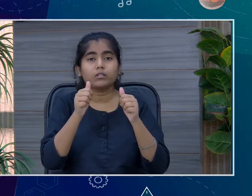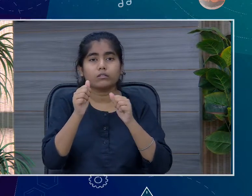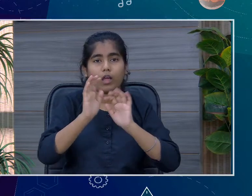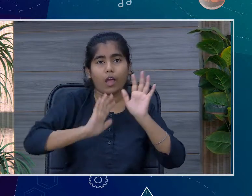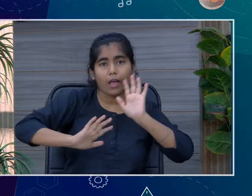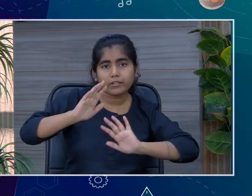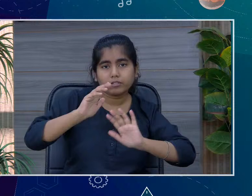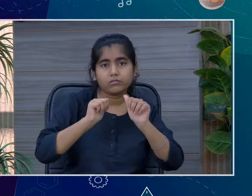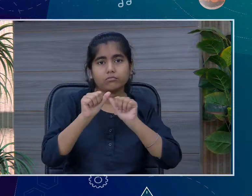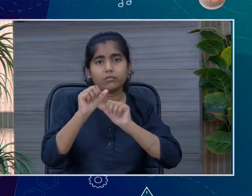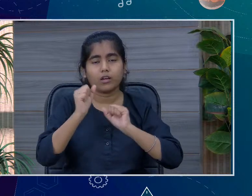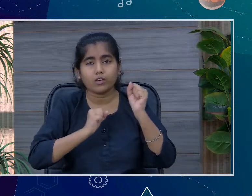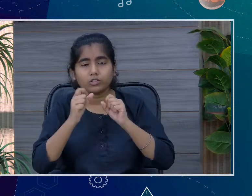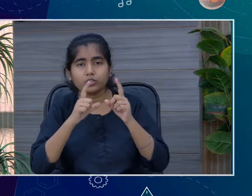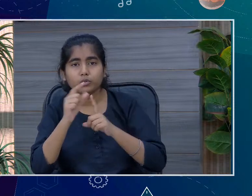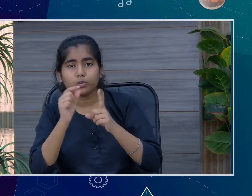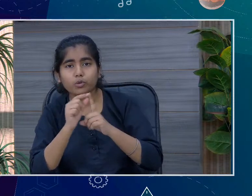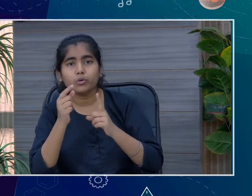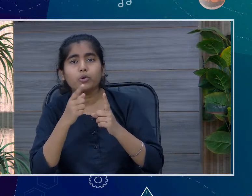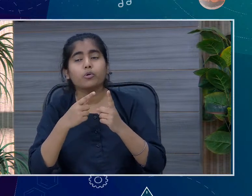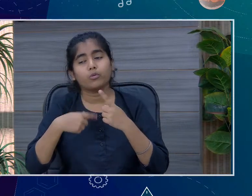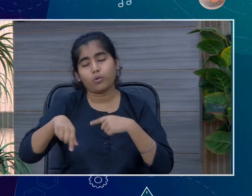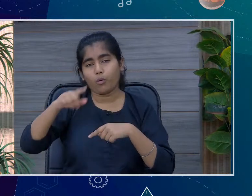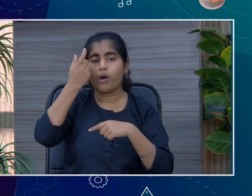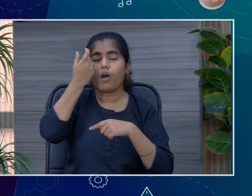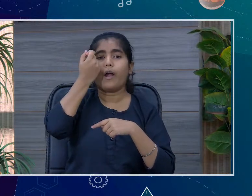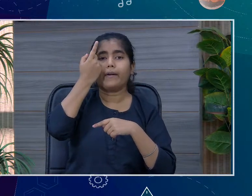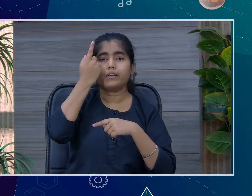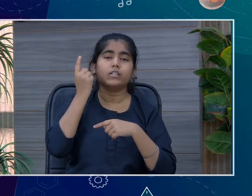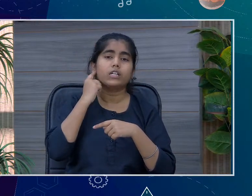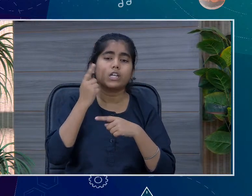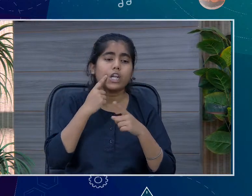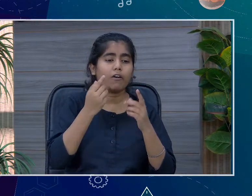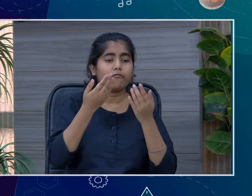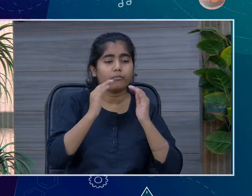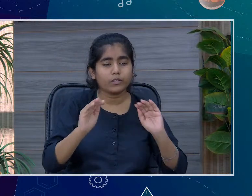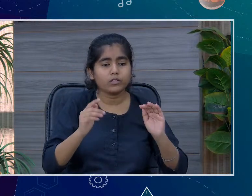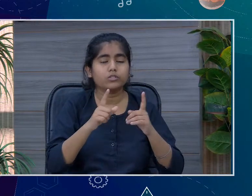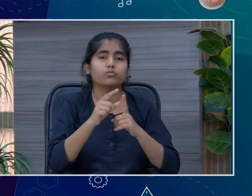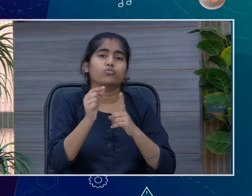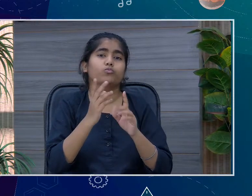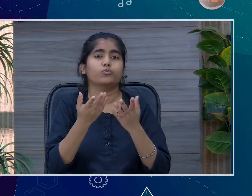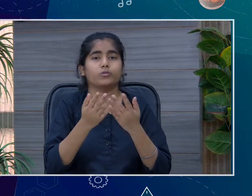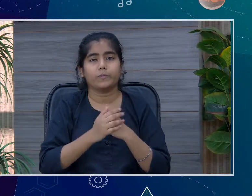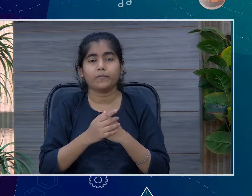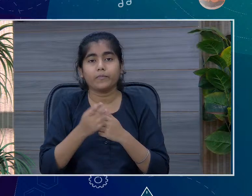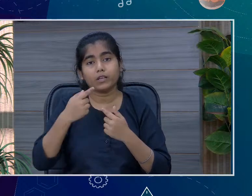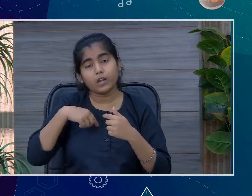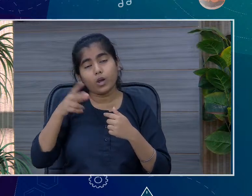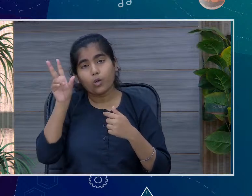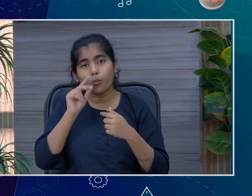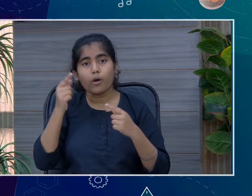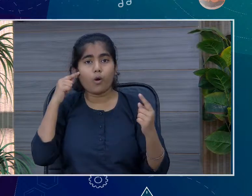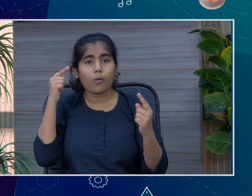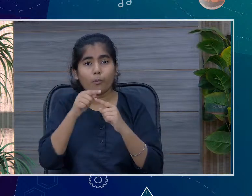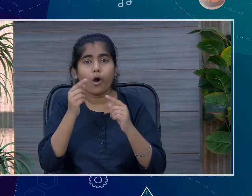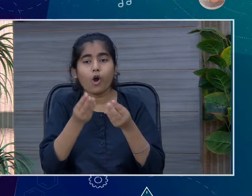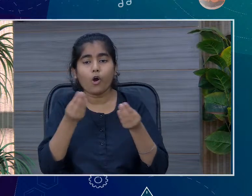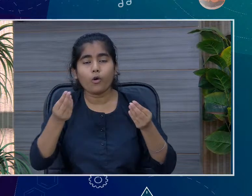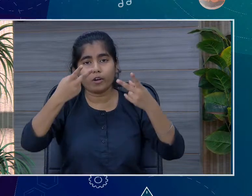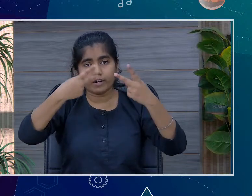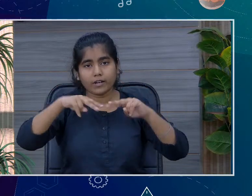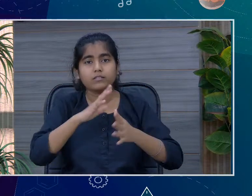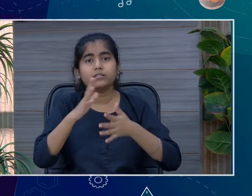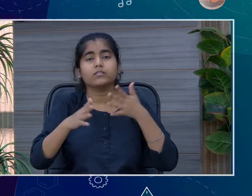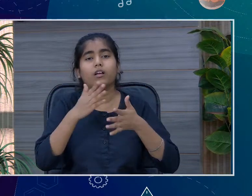learning and understanding of deaf children. So again, my point is also translating these materials into